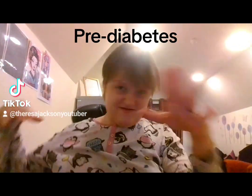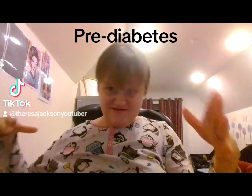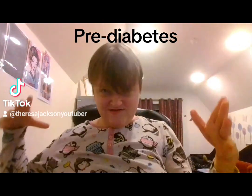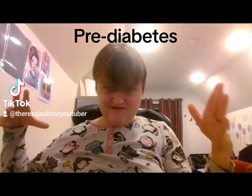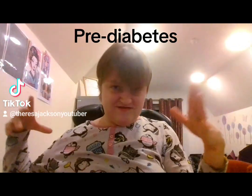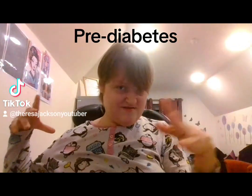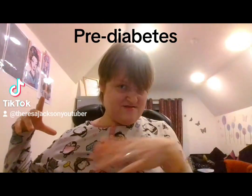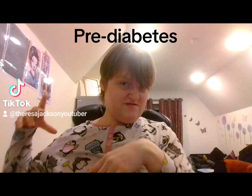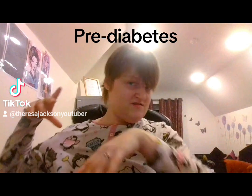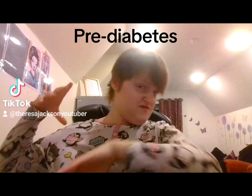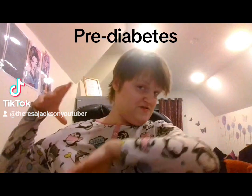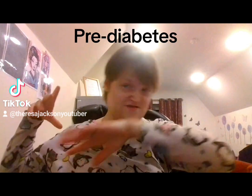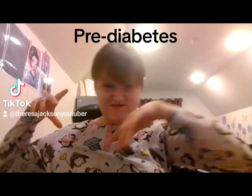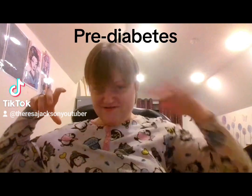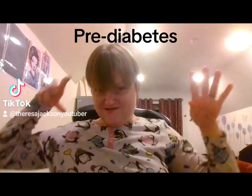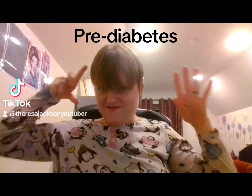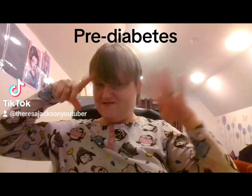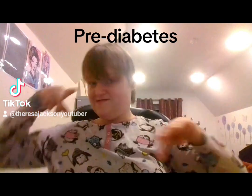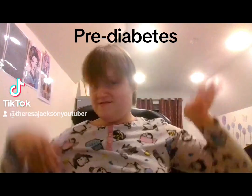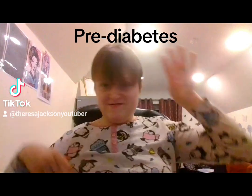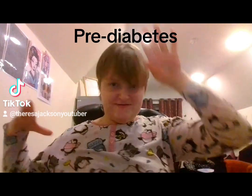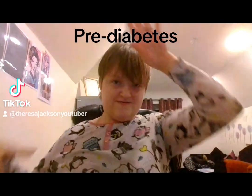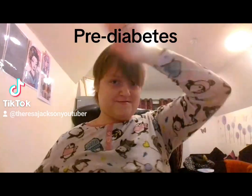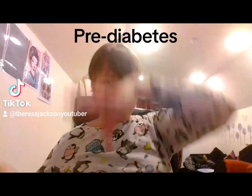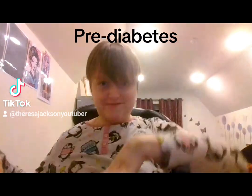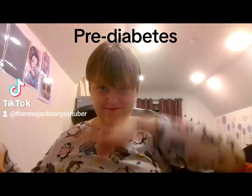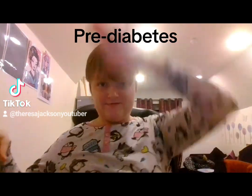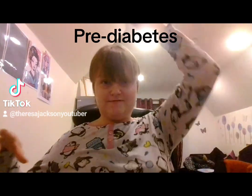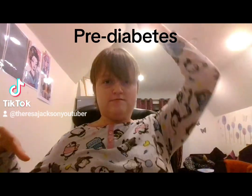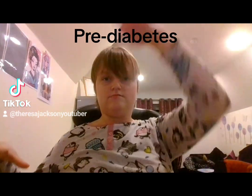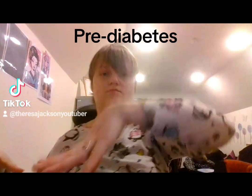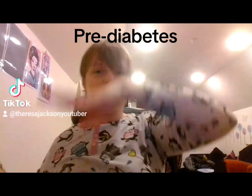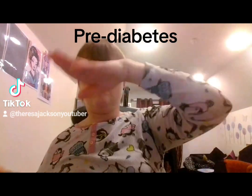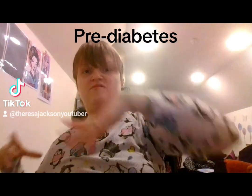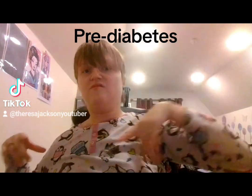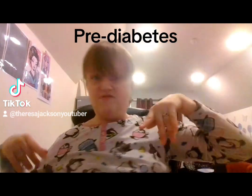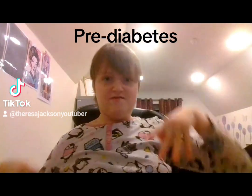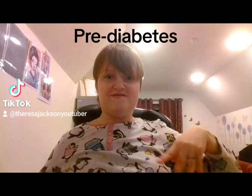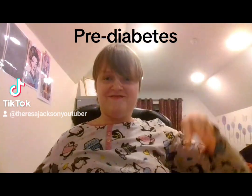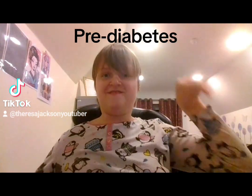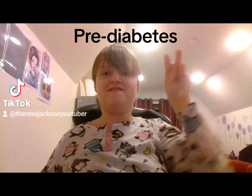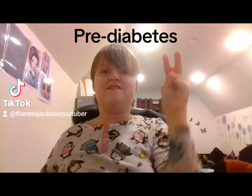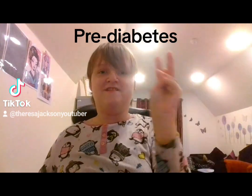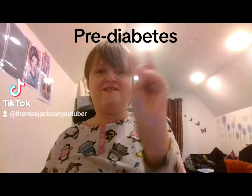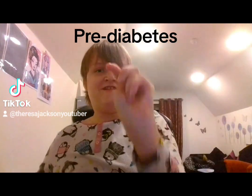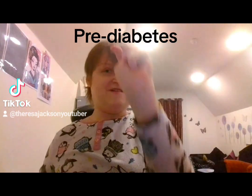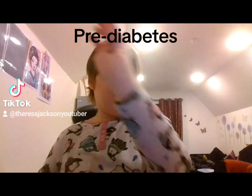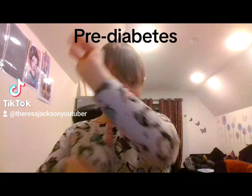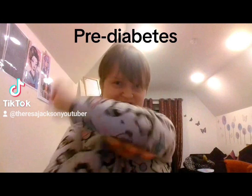healthcare team understand the level of risk that you are at from developing type 2